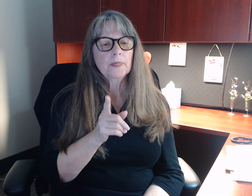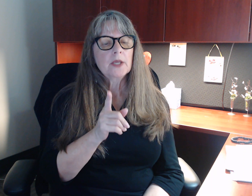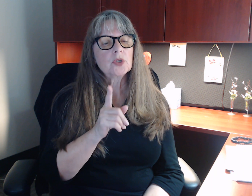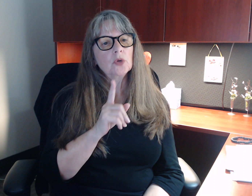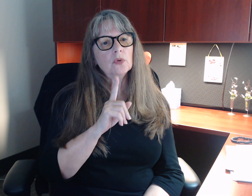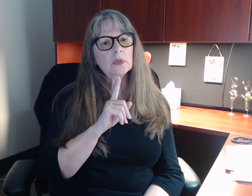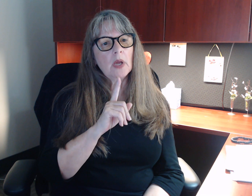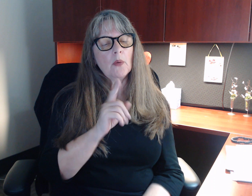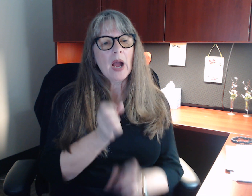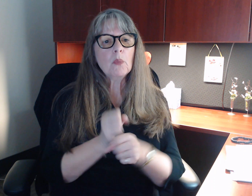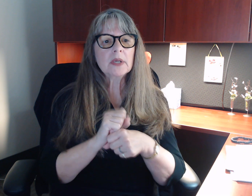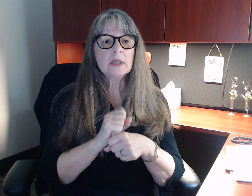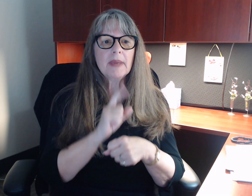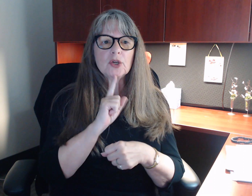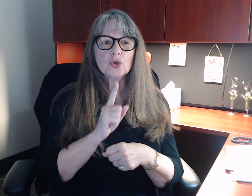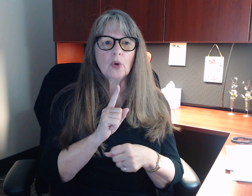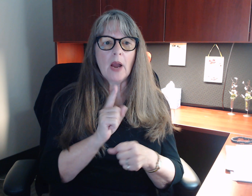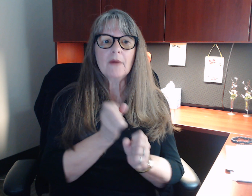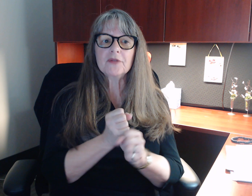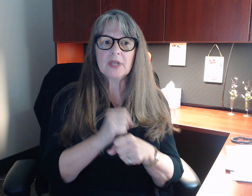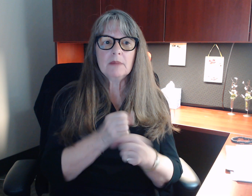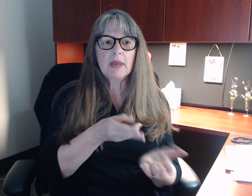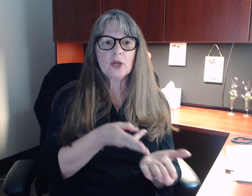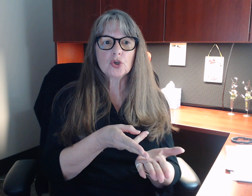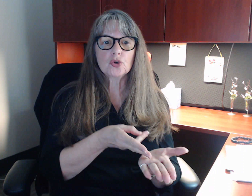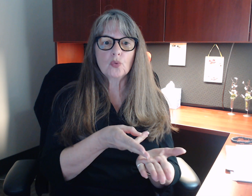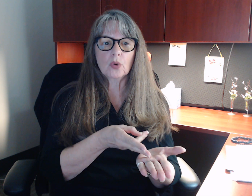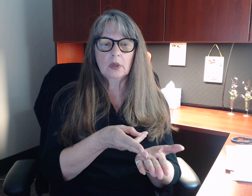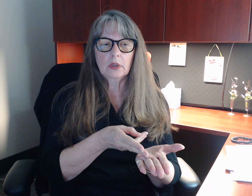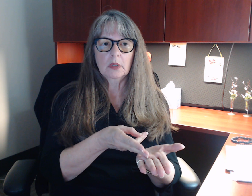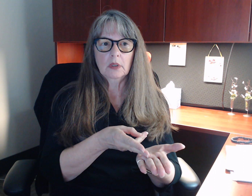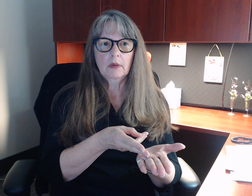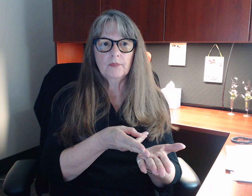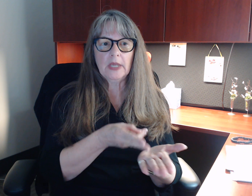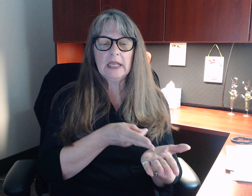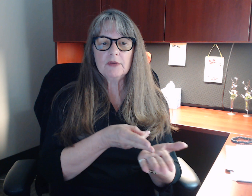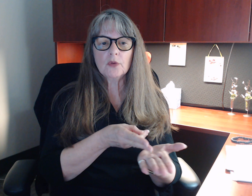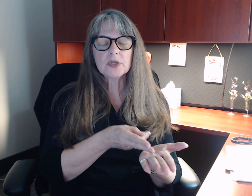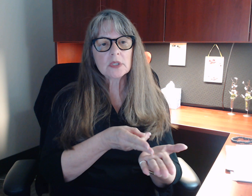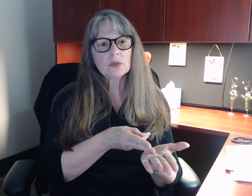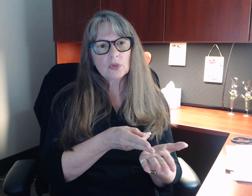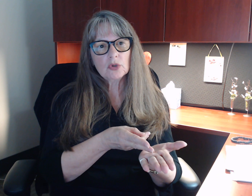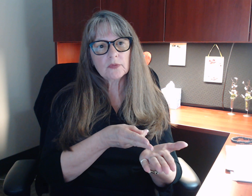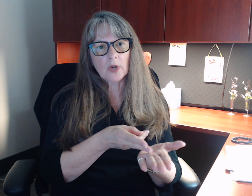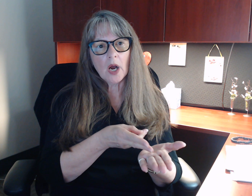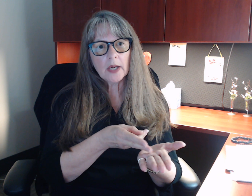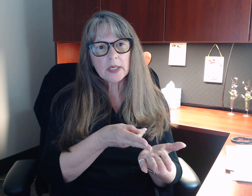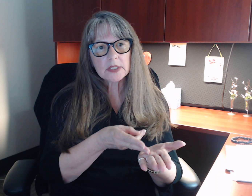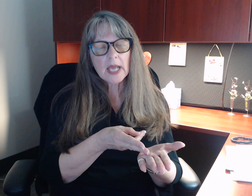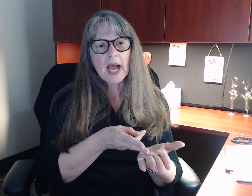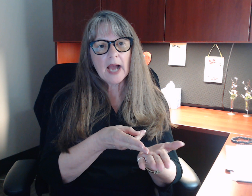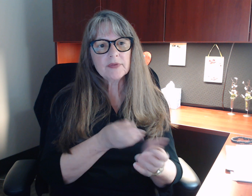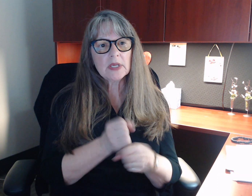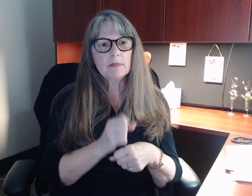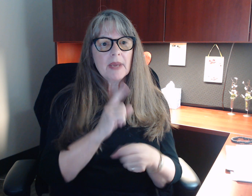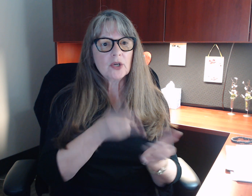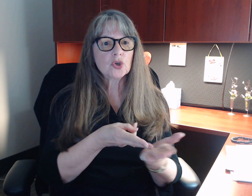So I want to make sure. I've seen make sure. And even though this is used for honest, I've seen make